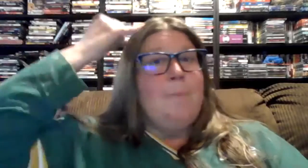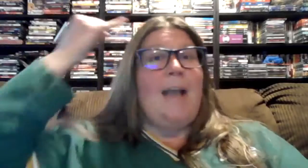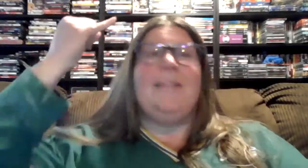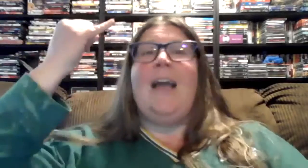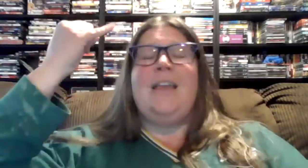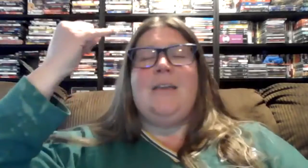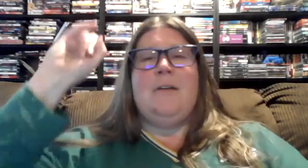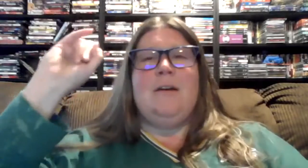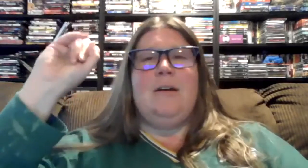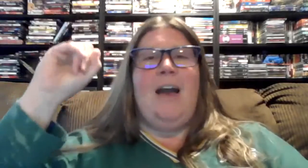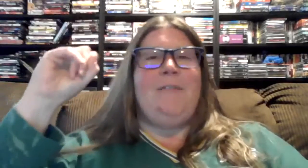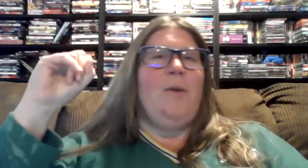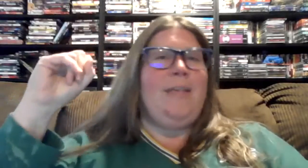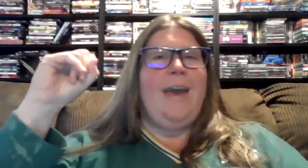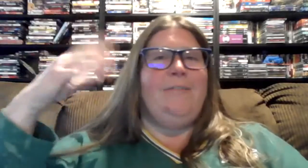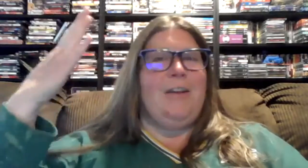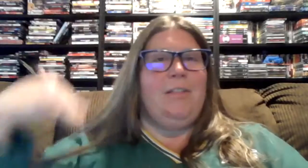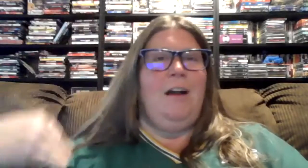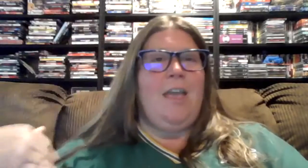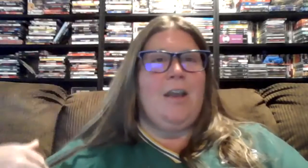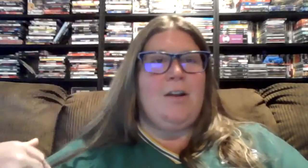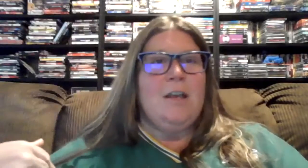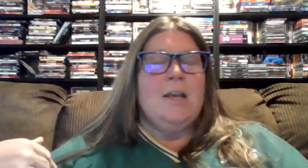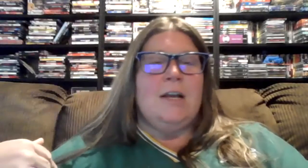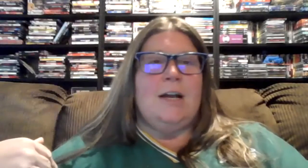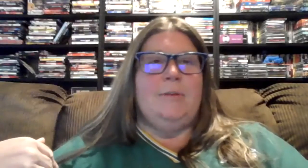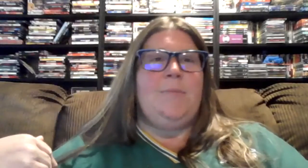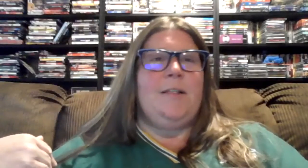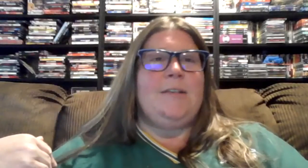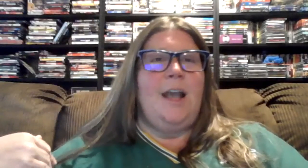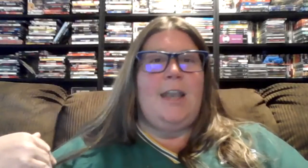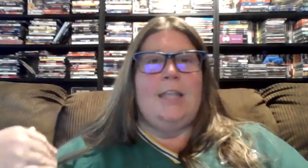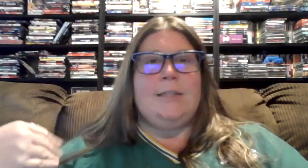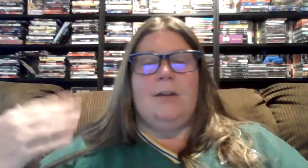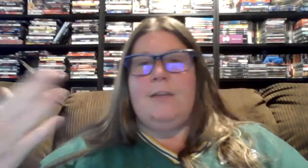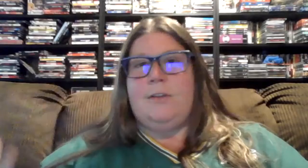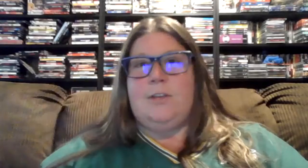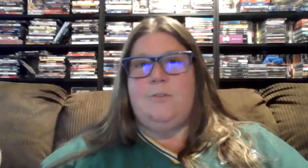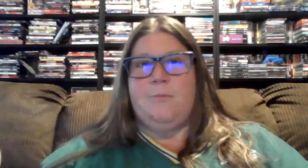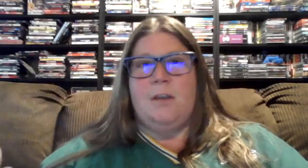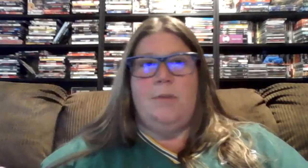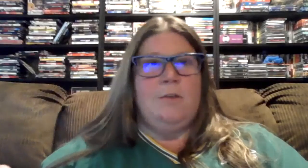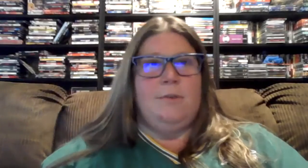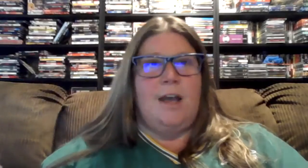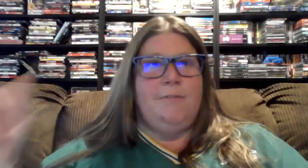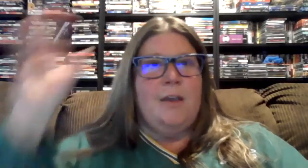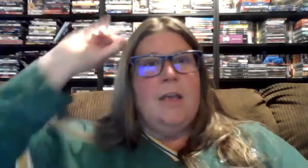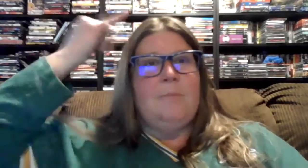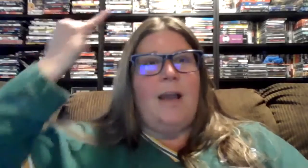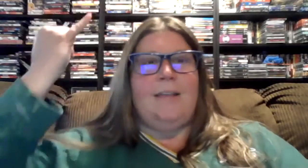My sign name, I've always had very long hair. Typically sign names are given to you from somebody who is deaf. And my sign